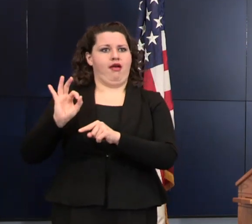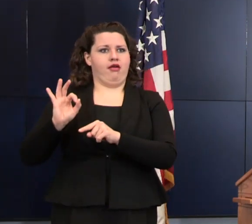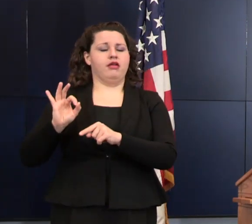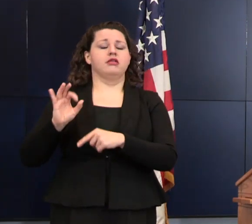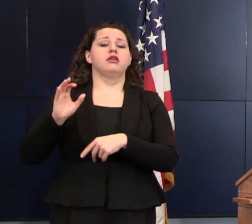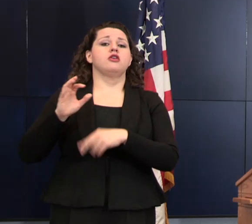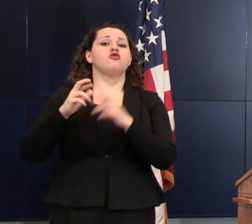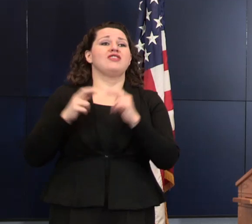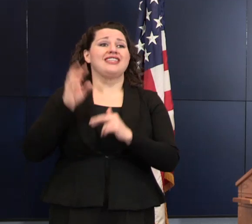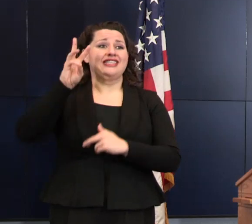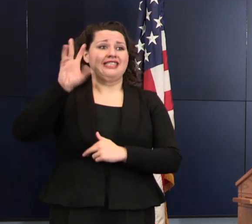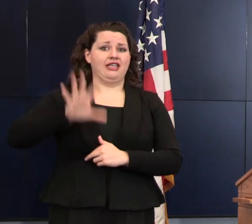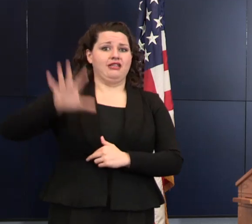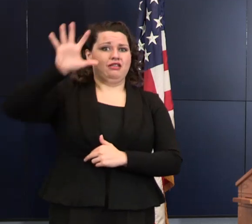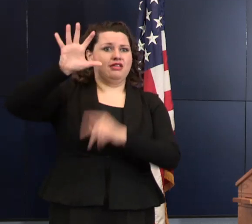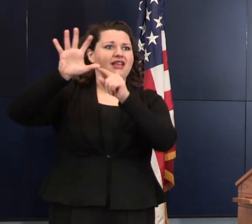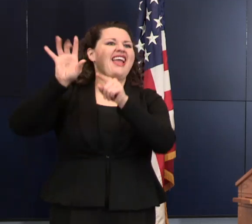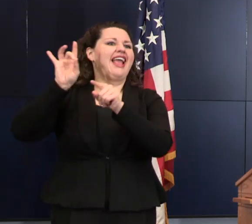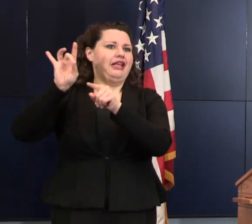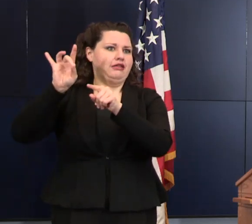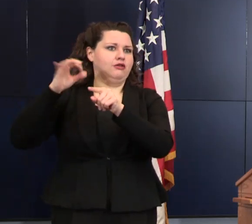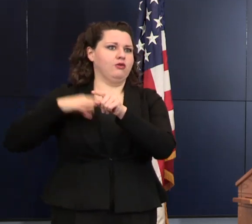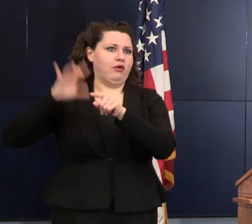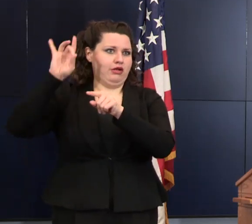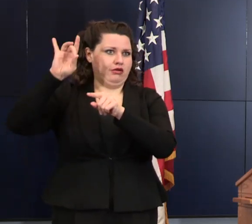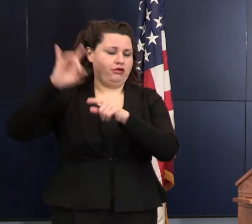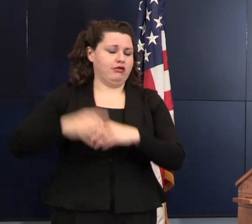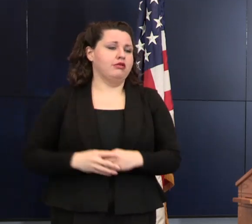Region 6 is an 8.